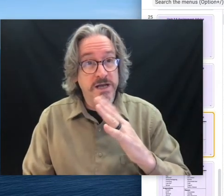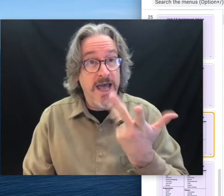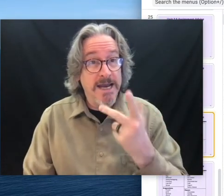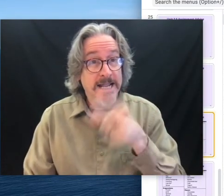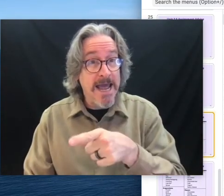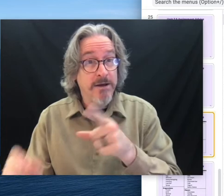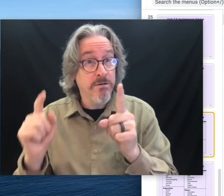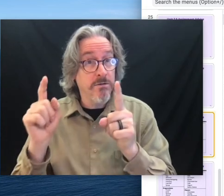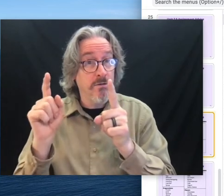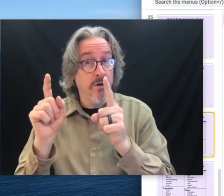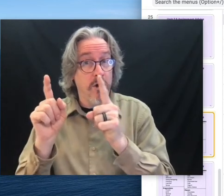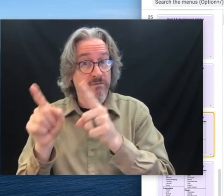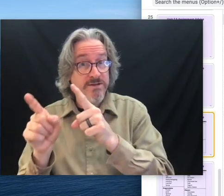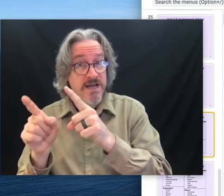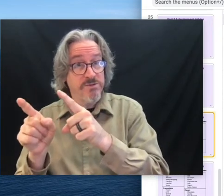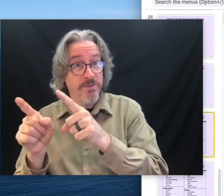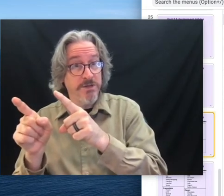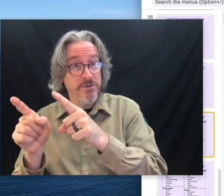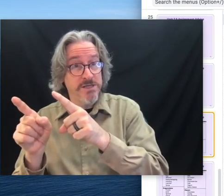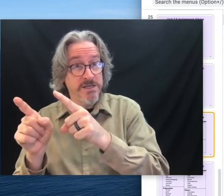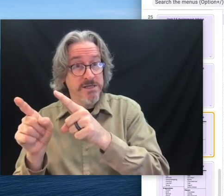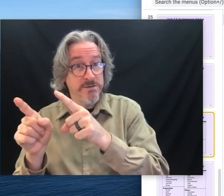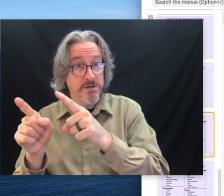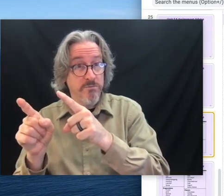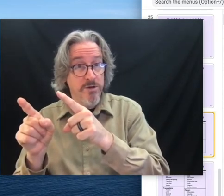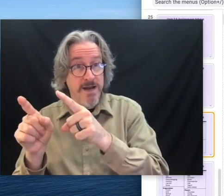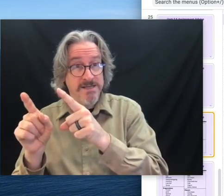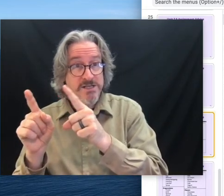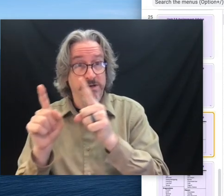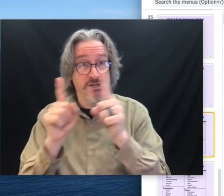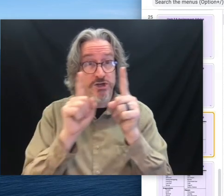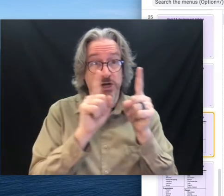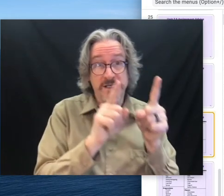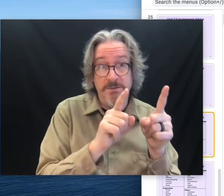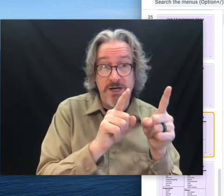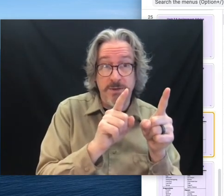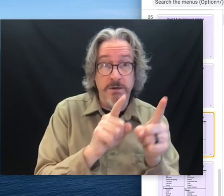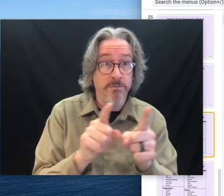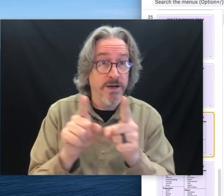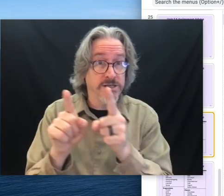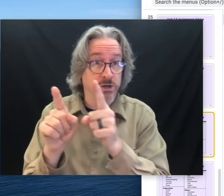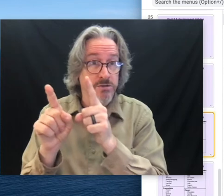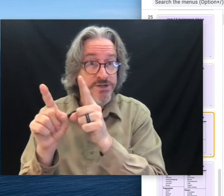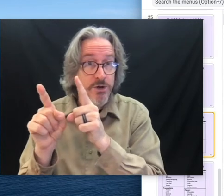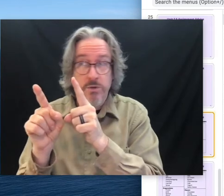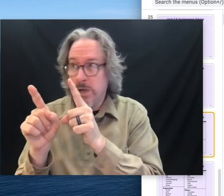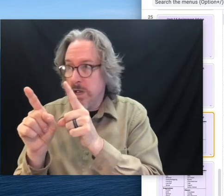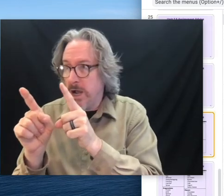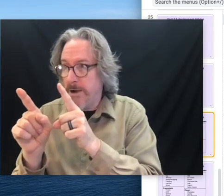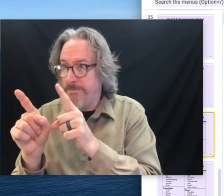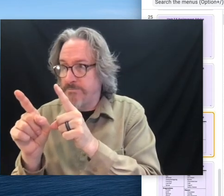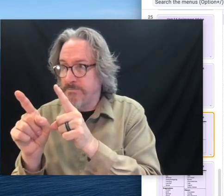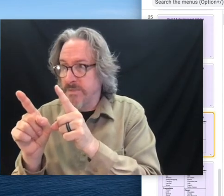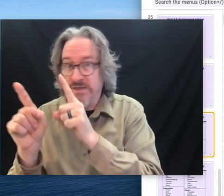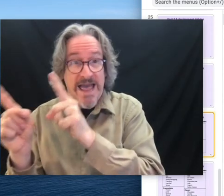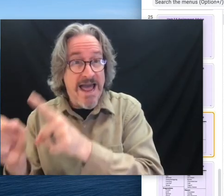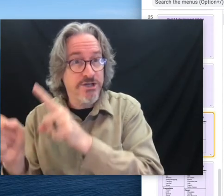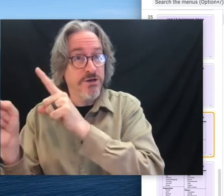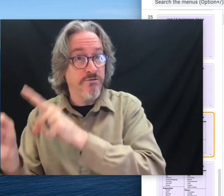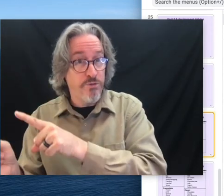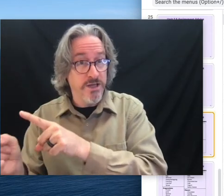Measurements. And again, oftentimes we will use these not necessarily as just a measurement, but it's also